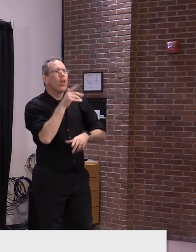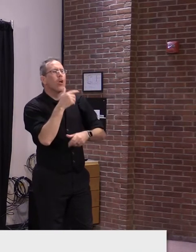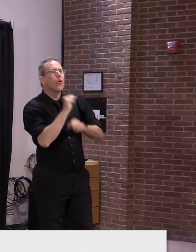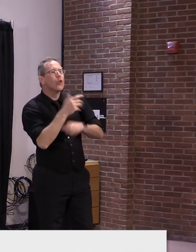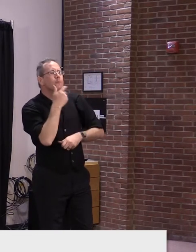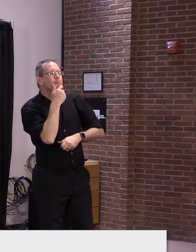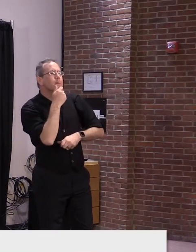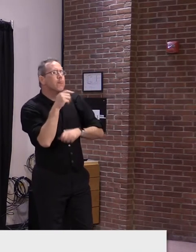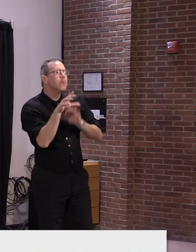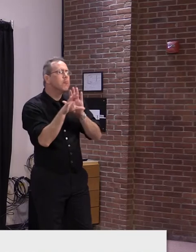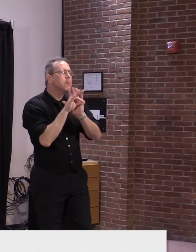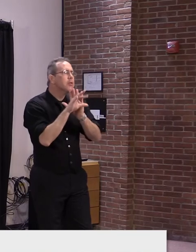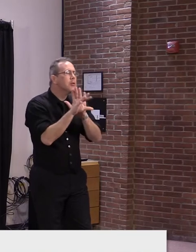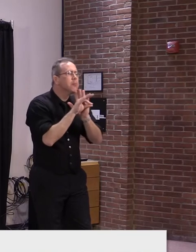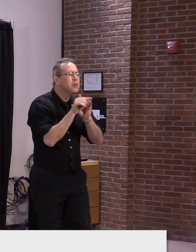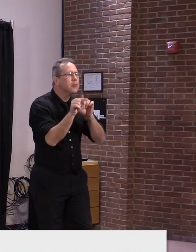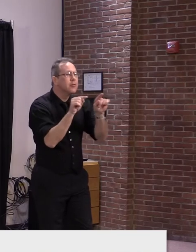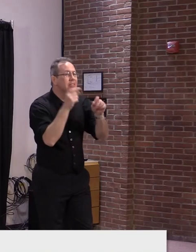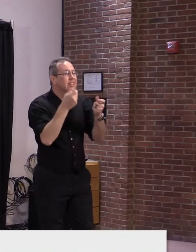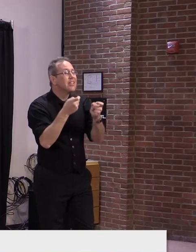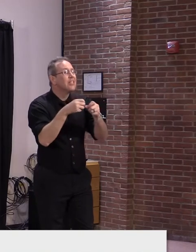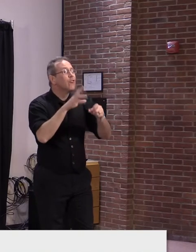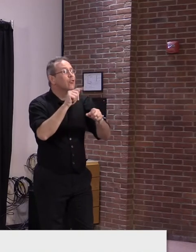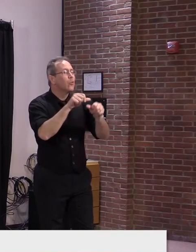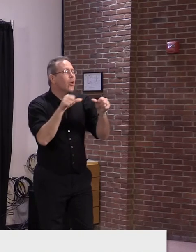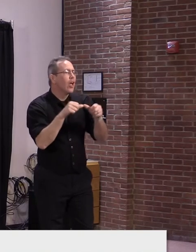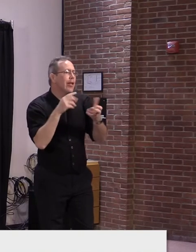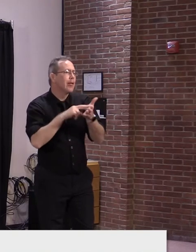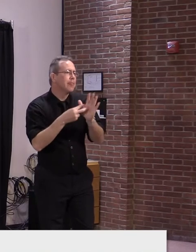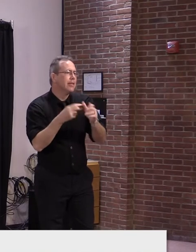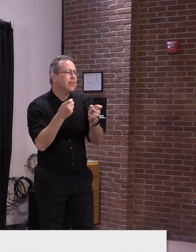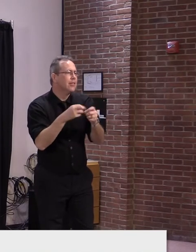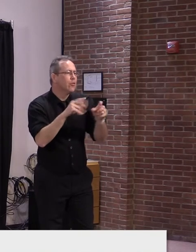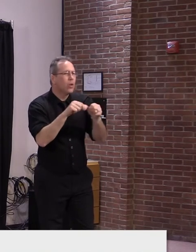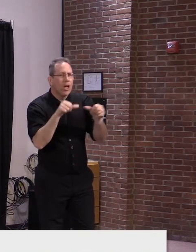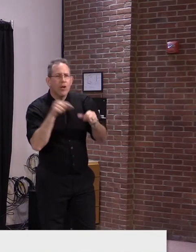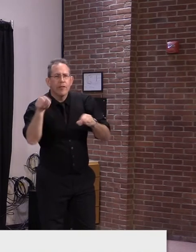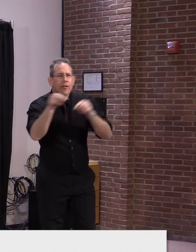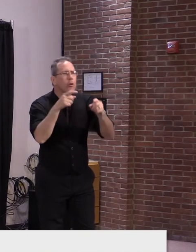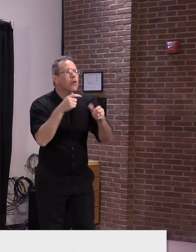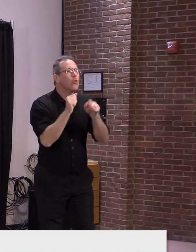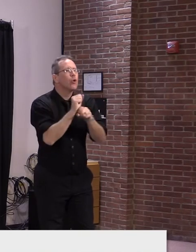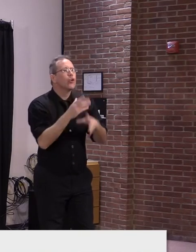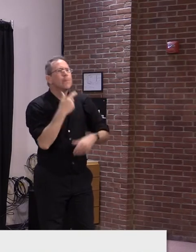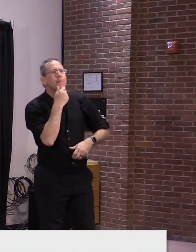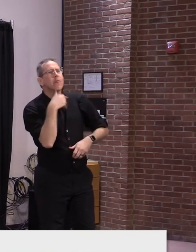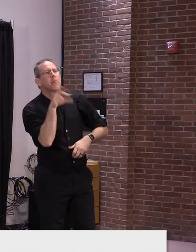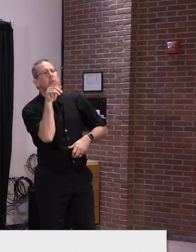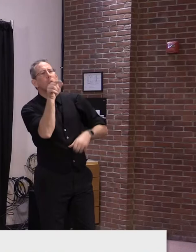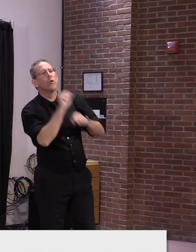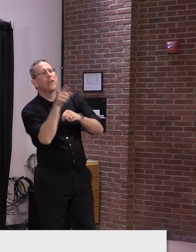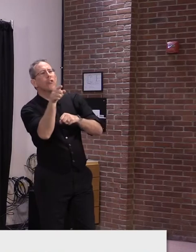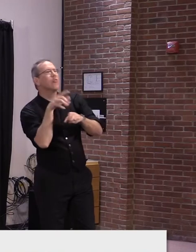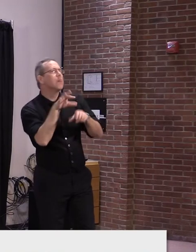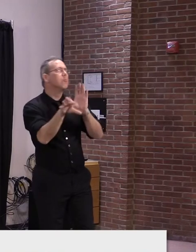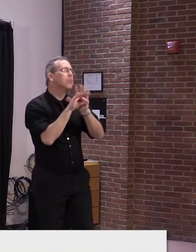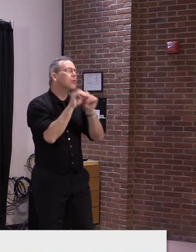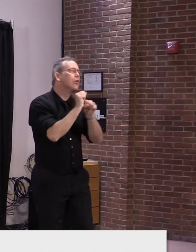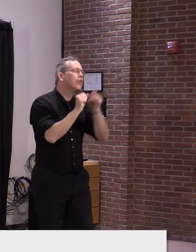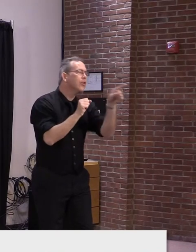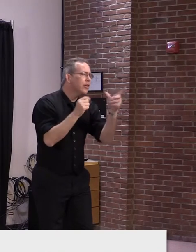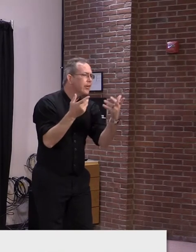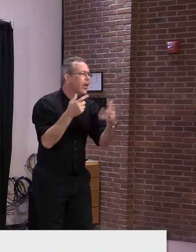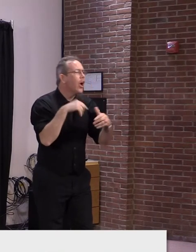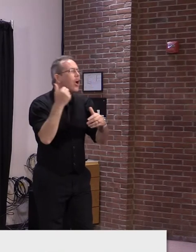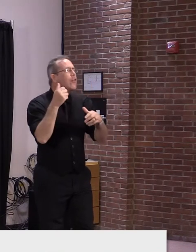and of course the ski areas are not that far from each other. Is there any other strategic way other